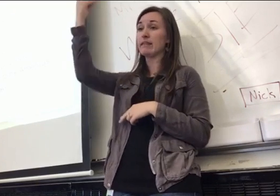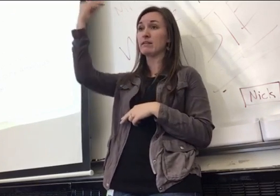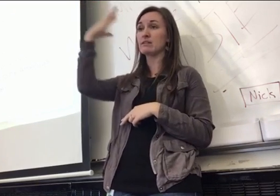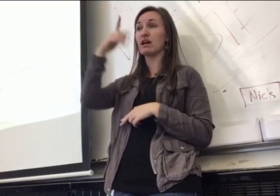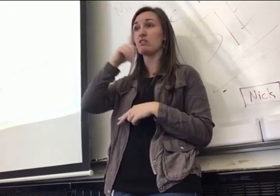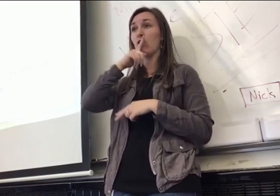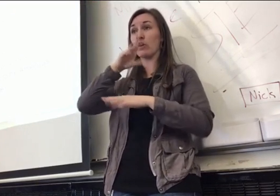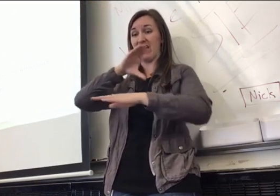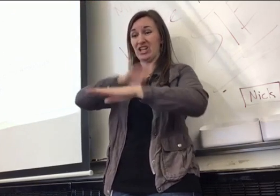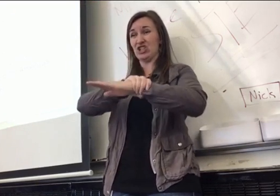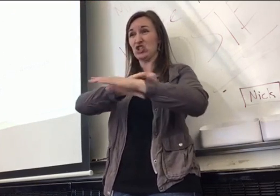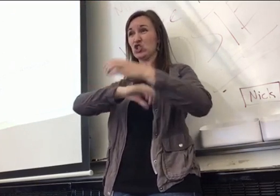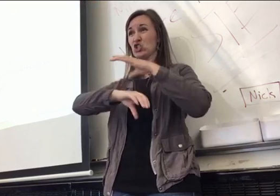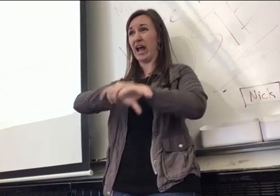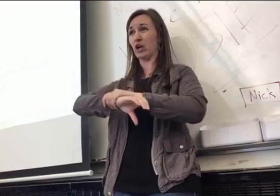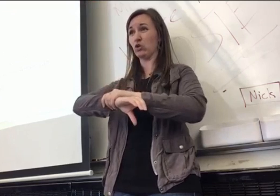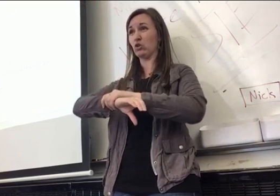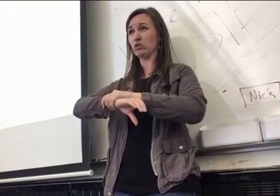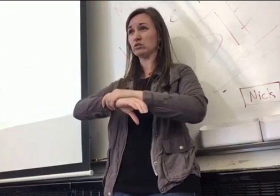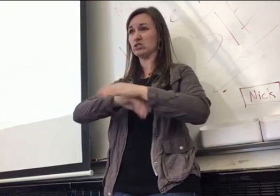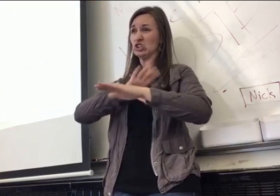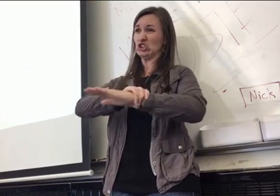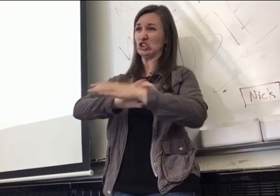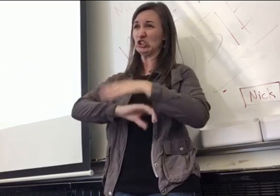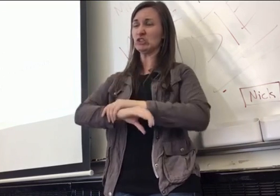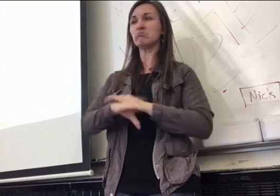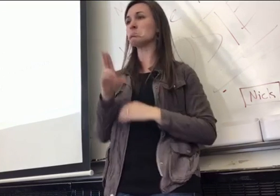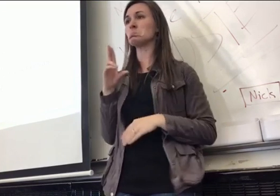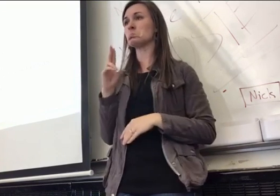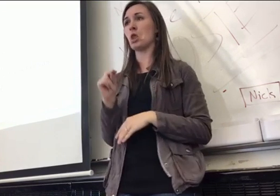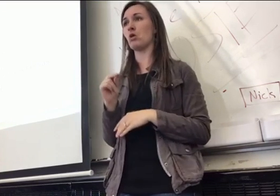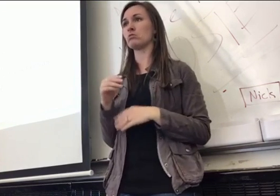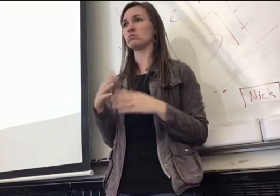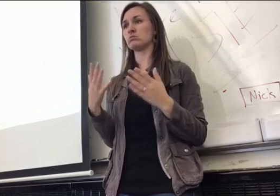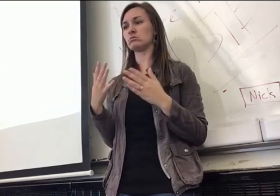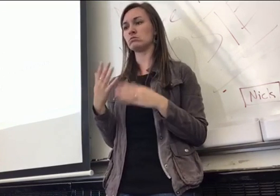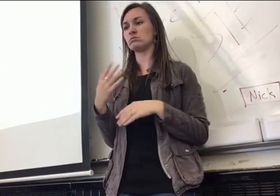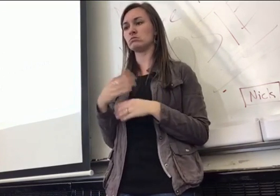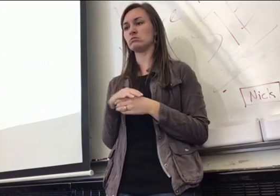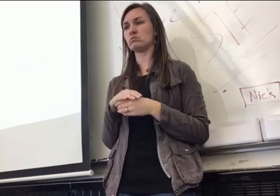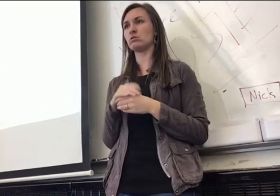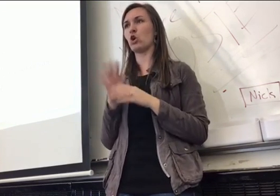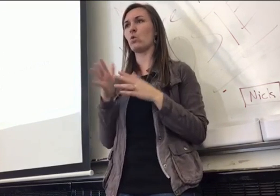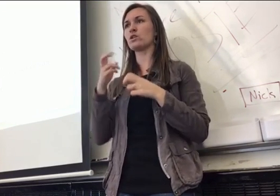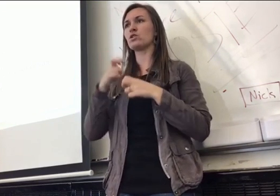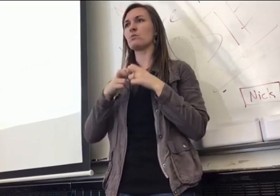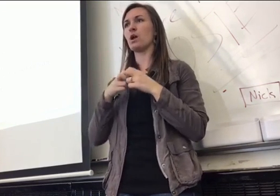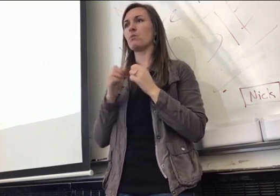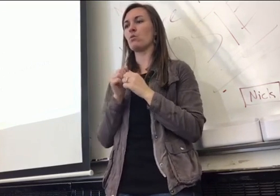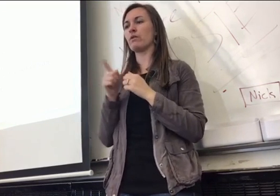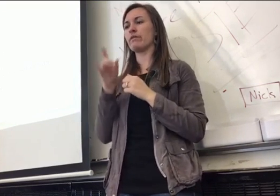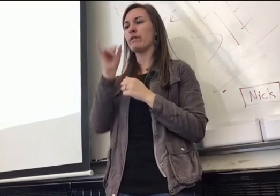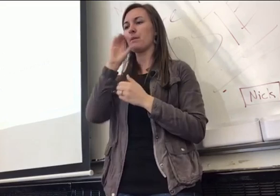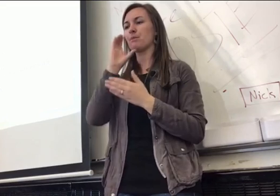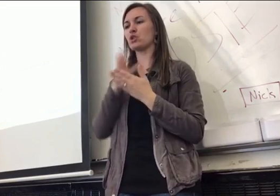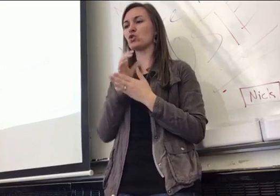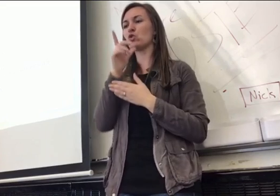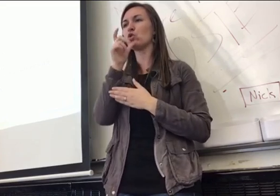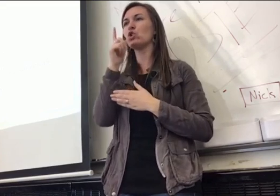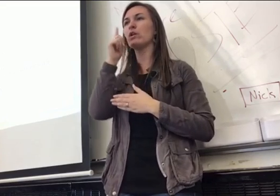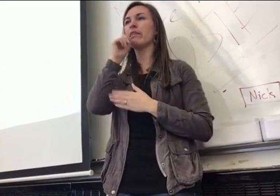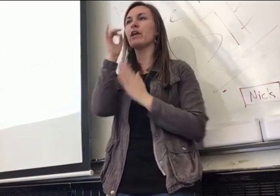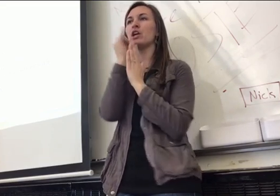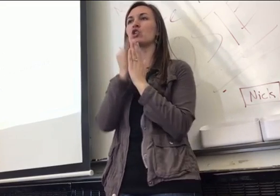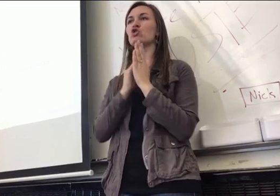they shackled? No. What could possibly be, though, a problem with this picture? Who do you think actually drew this